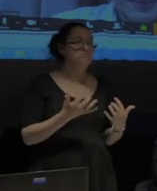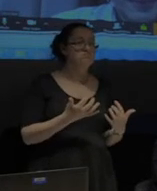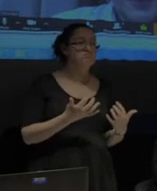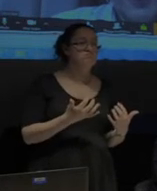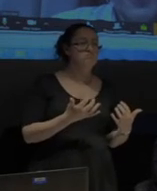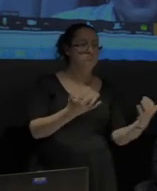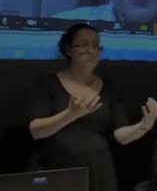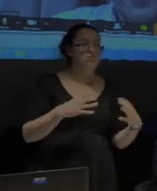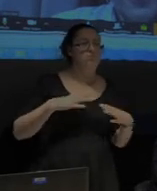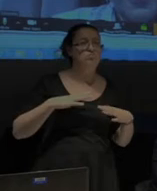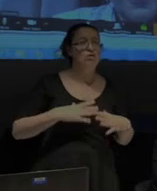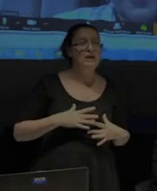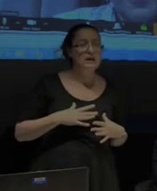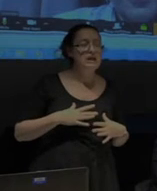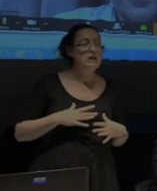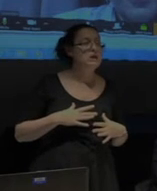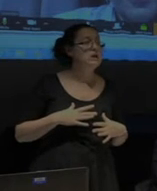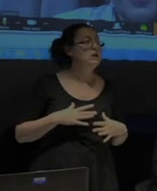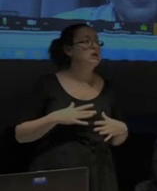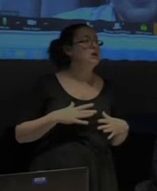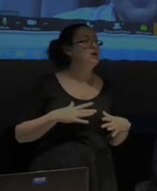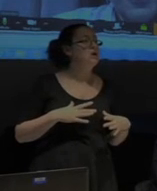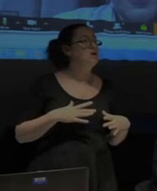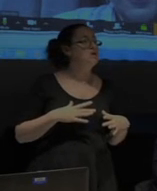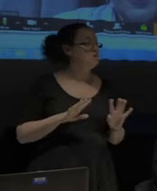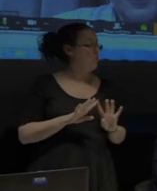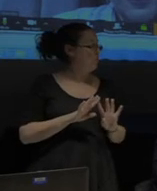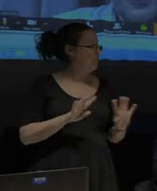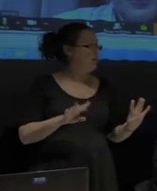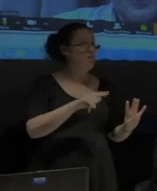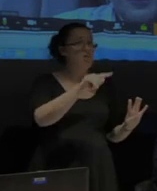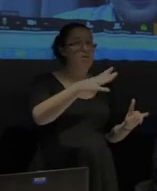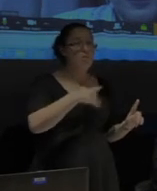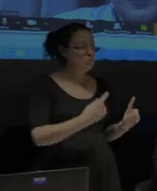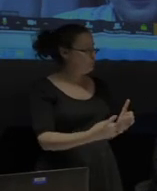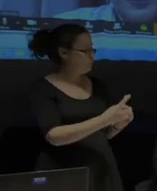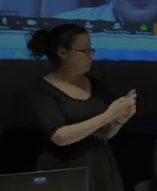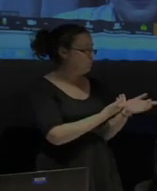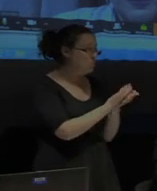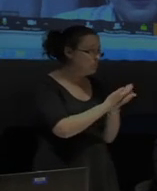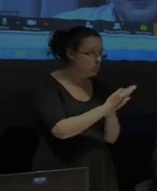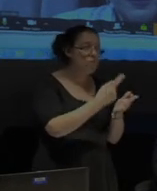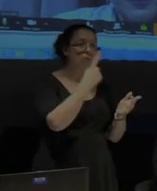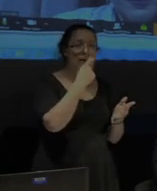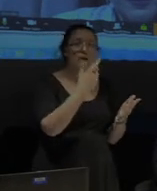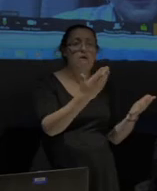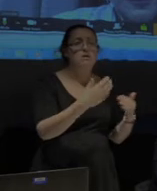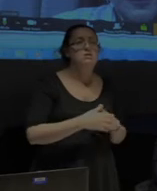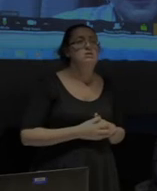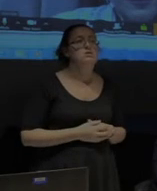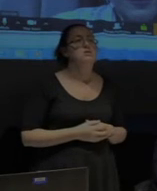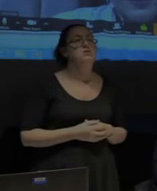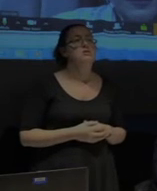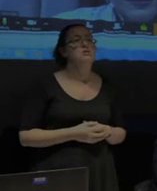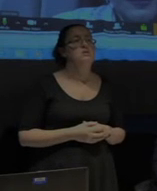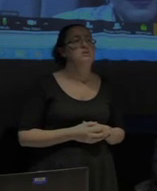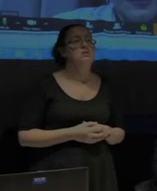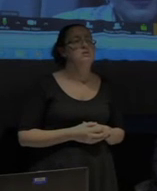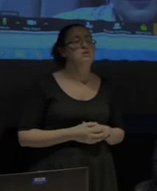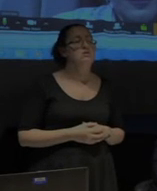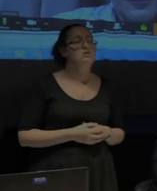take a break. So therefore the panel's around. If anybody from the audience wants to come and have a chat, ask a question, feel